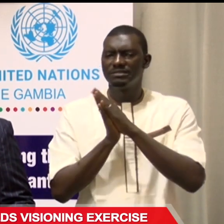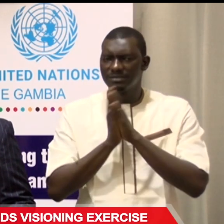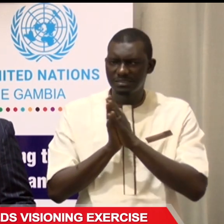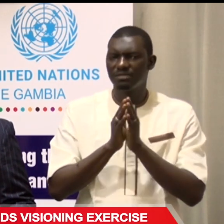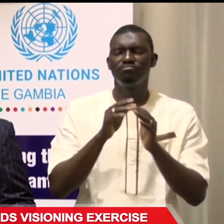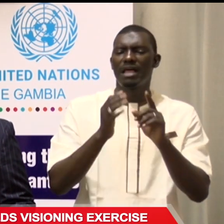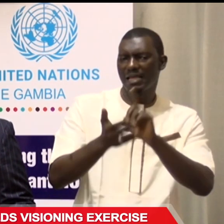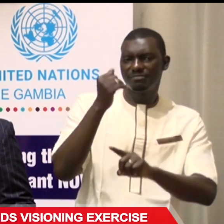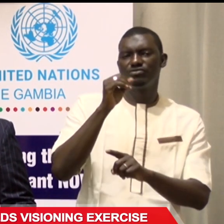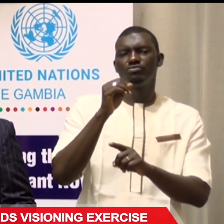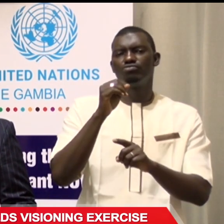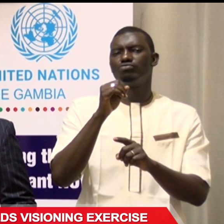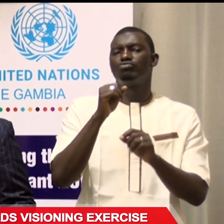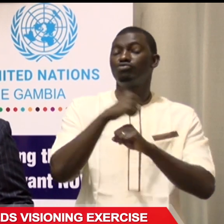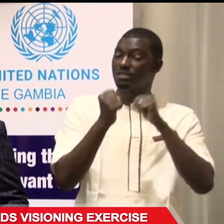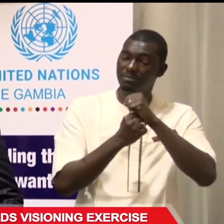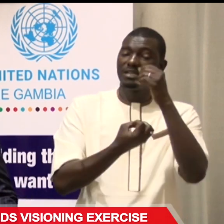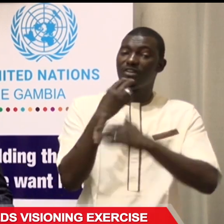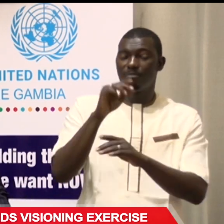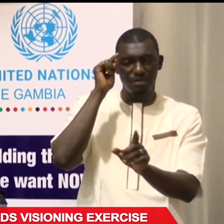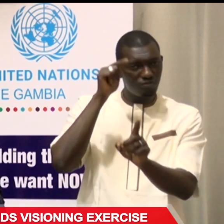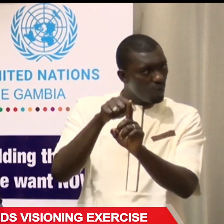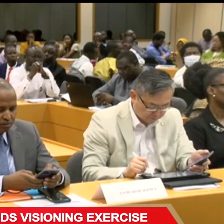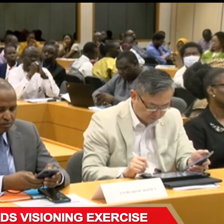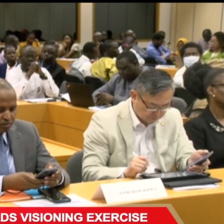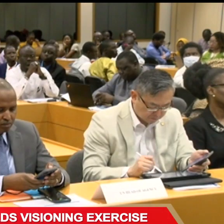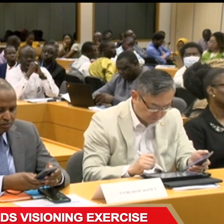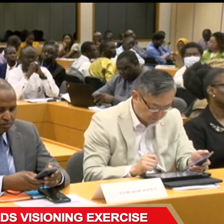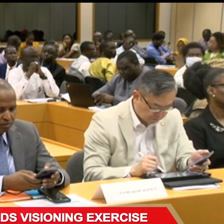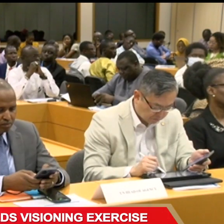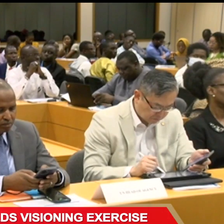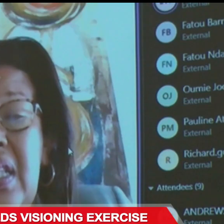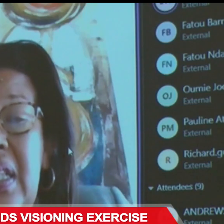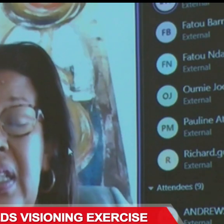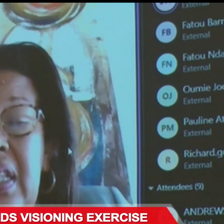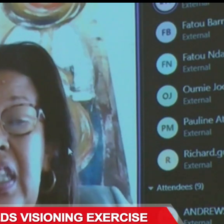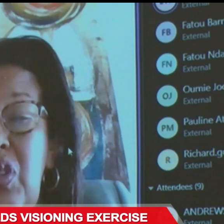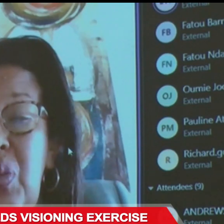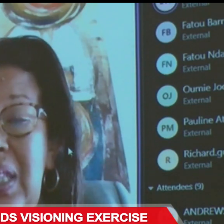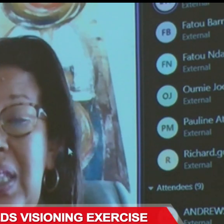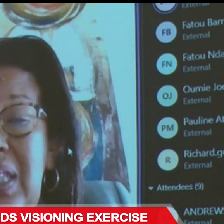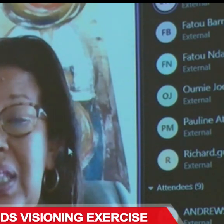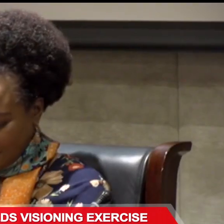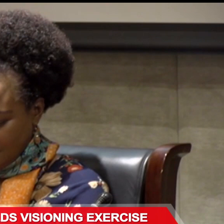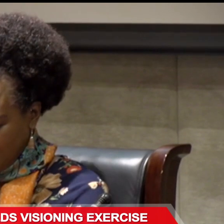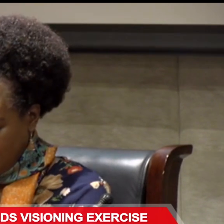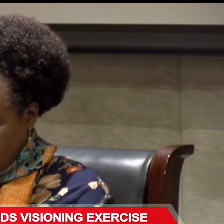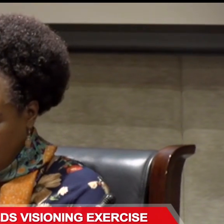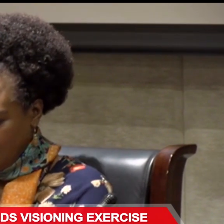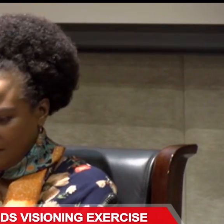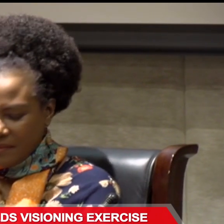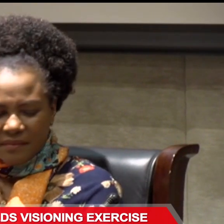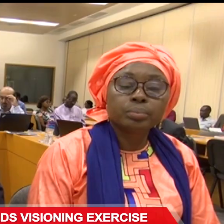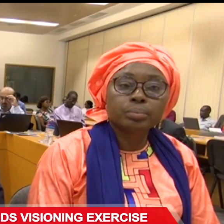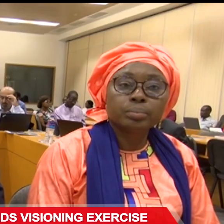the sustainable development goals due to the lack of data. Participants were urged to take stock of all aspects of development, leaving